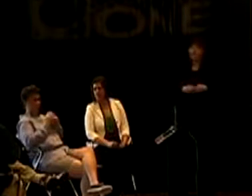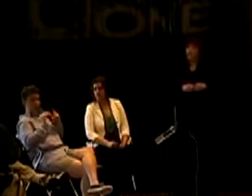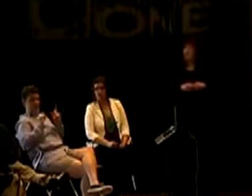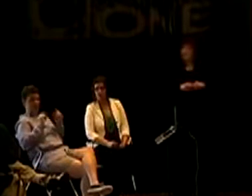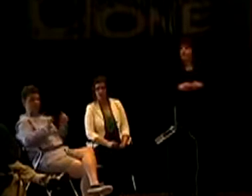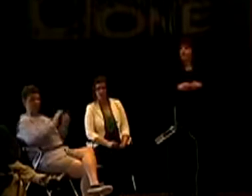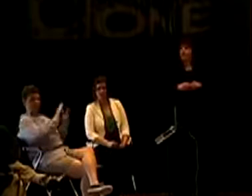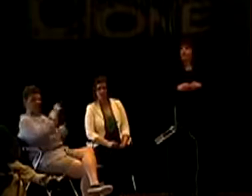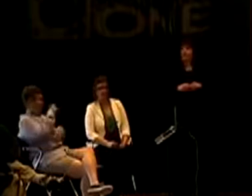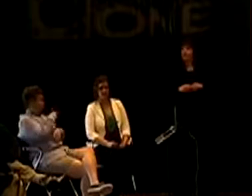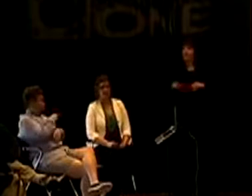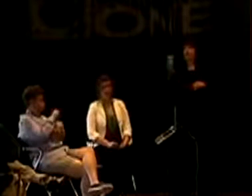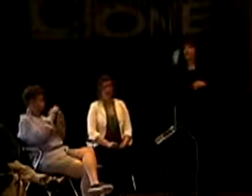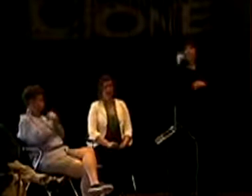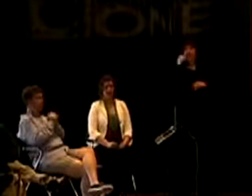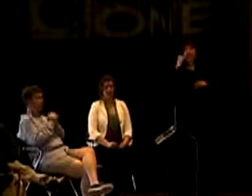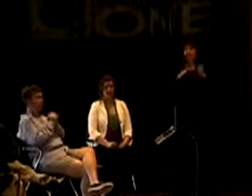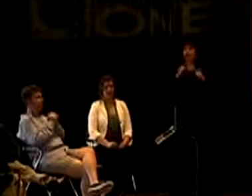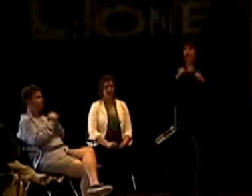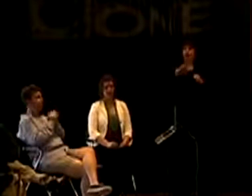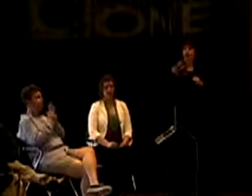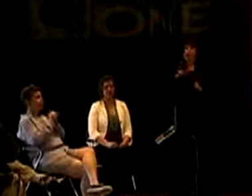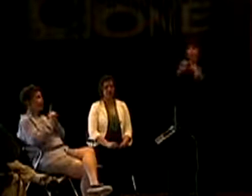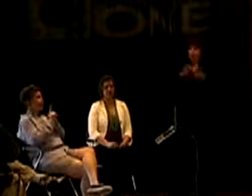So one more question for you, Ilana, if I may.